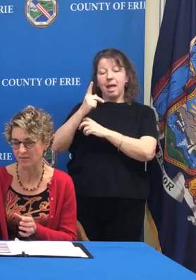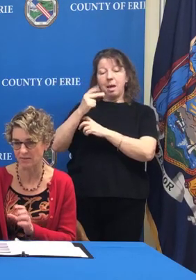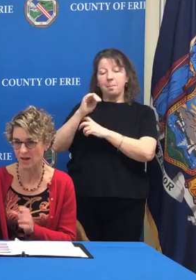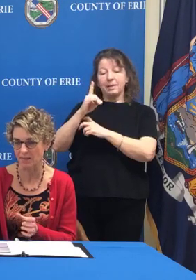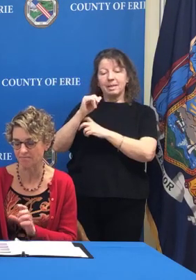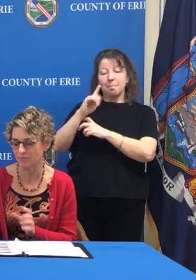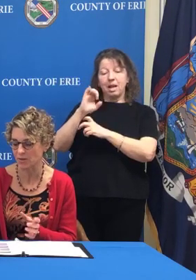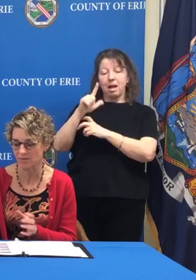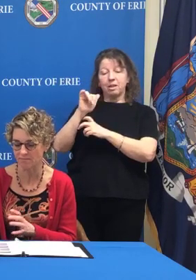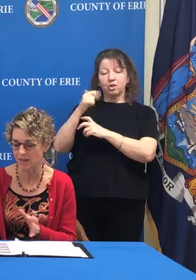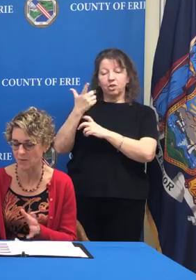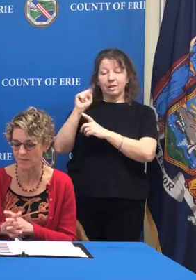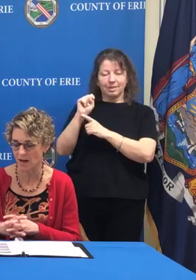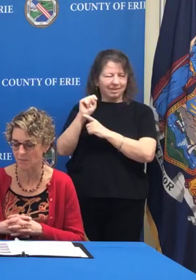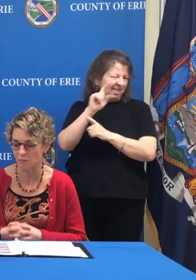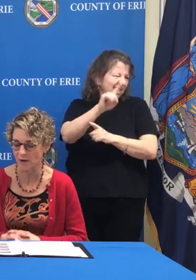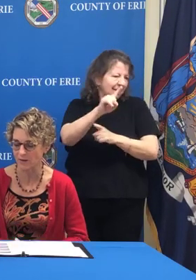and then